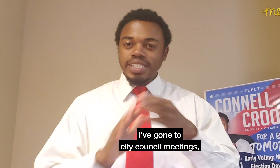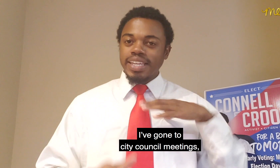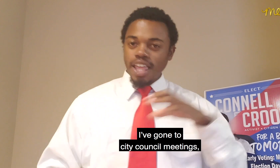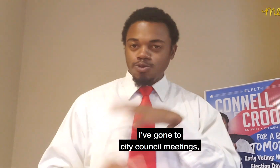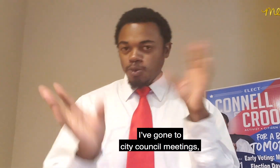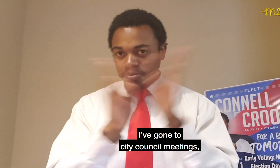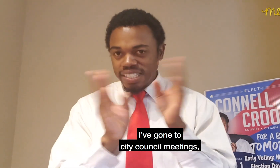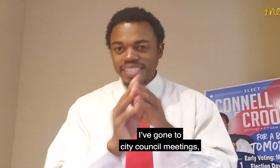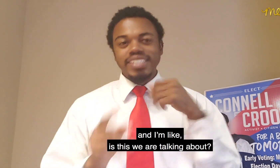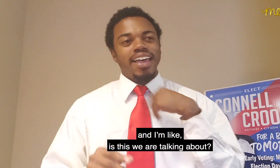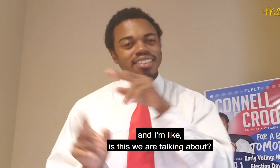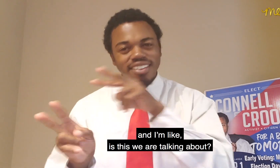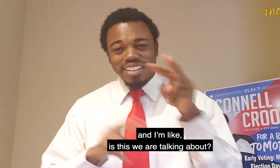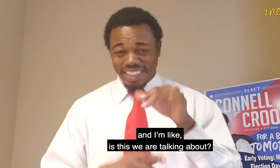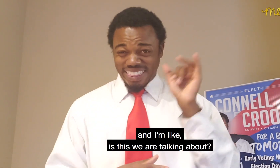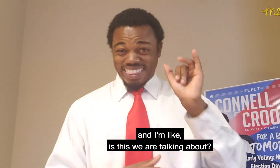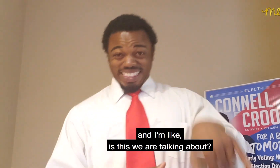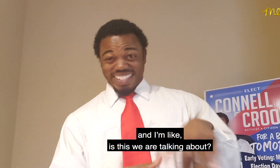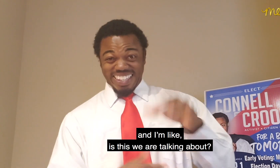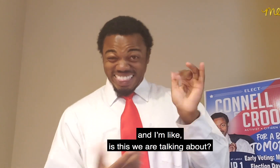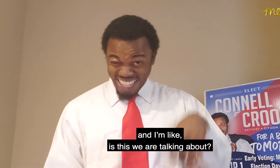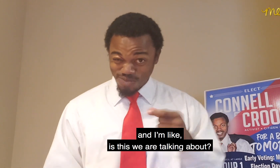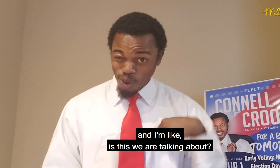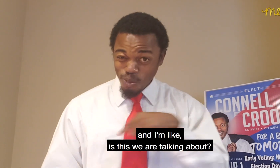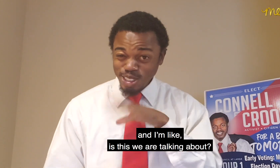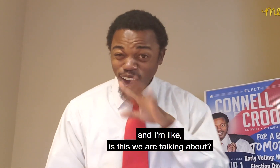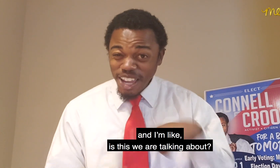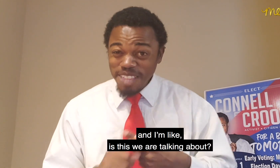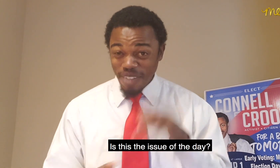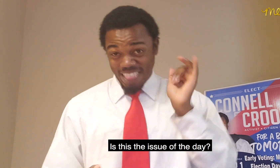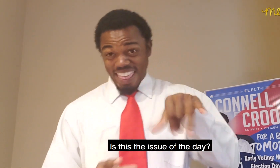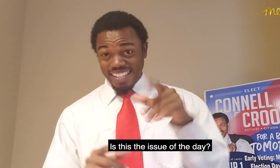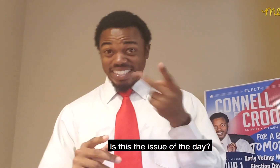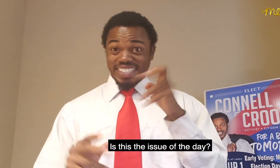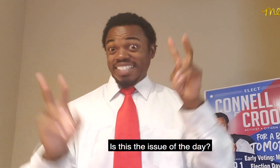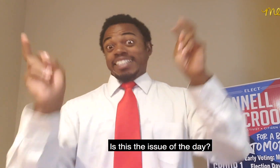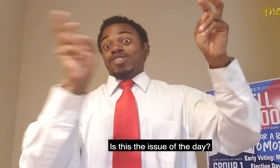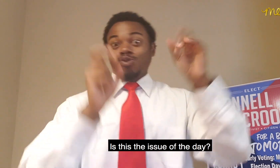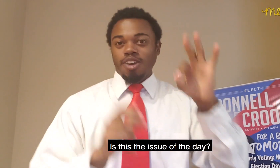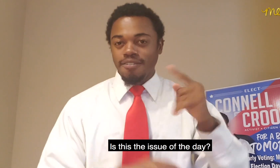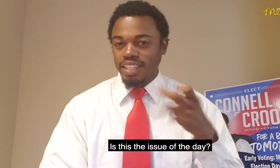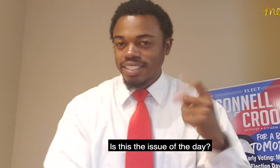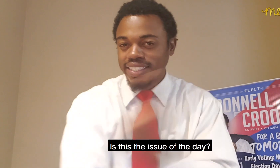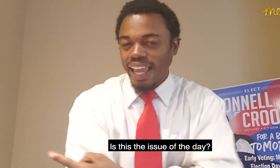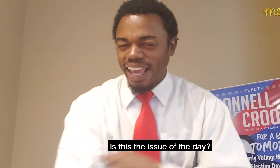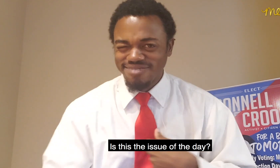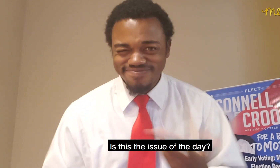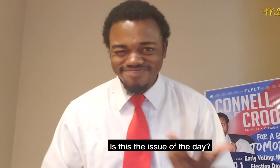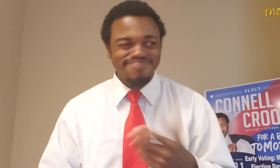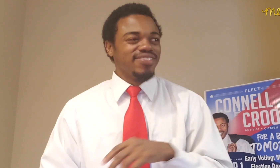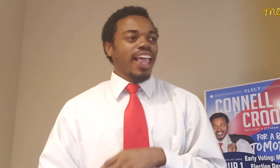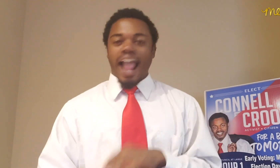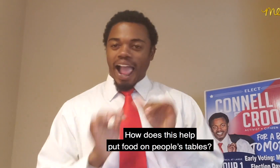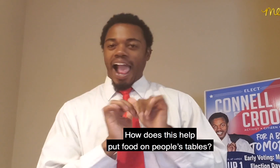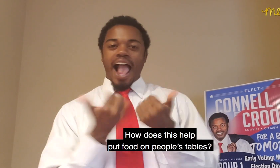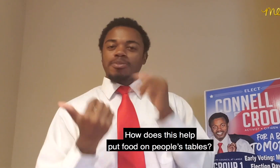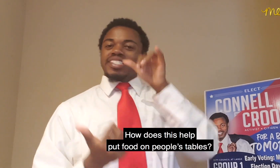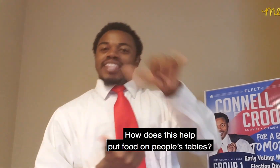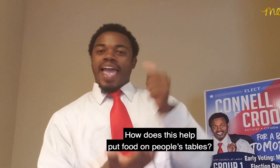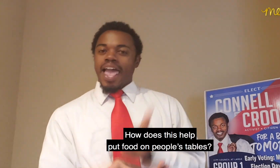council meetings, and I'm like, is this what we're talking about? Is this the issue of the day? How does